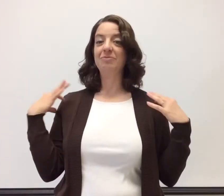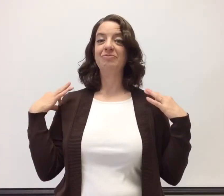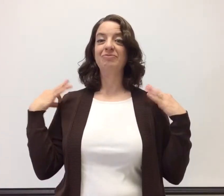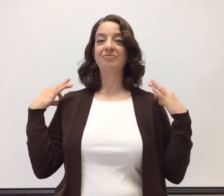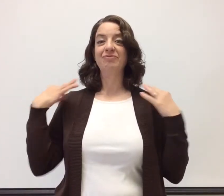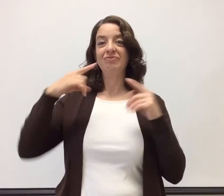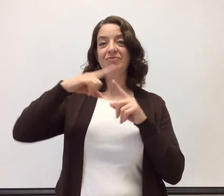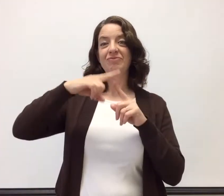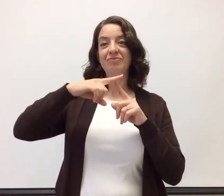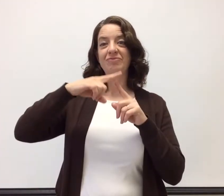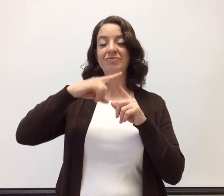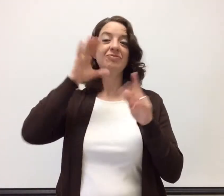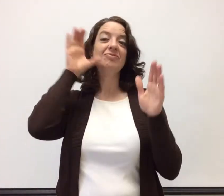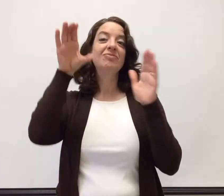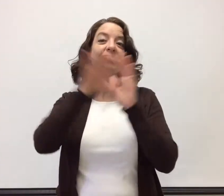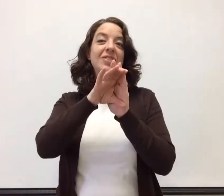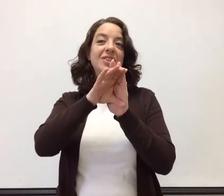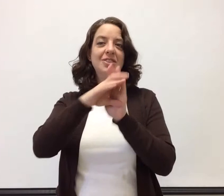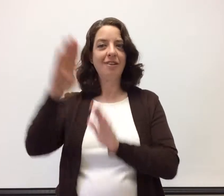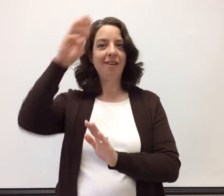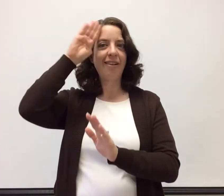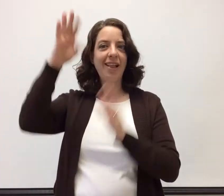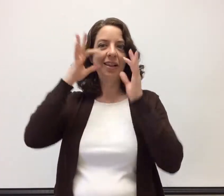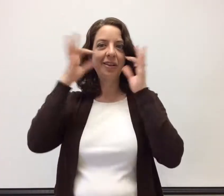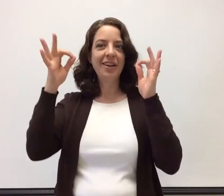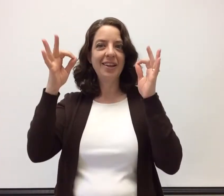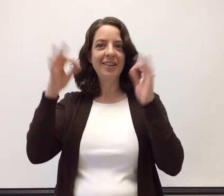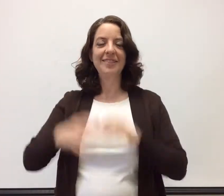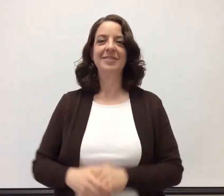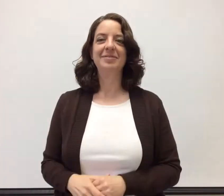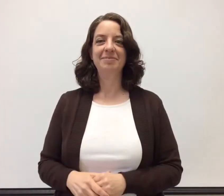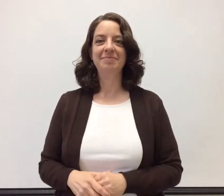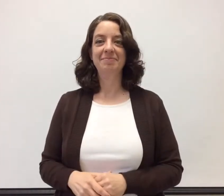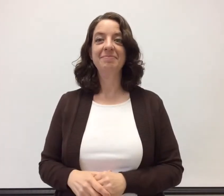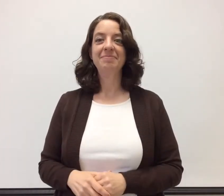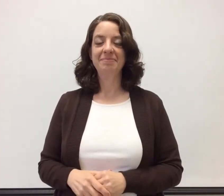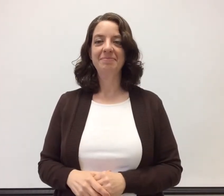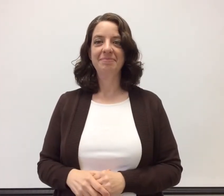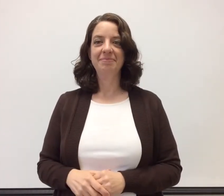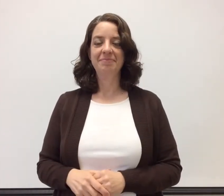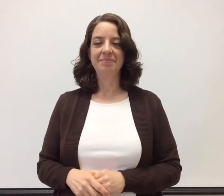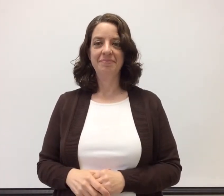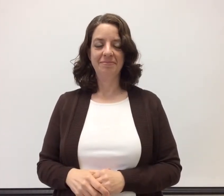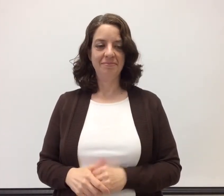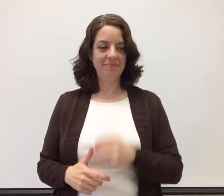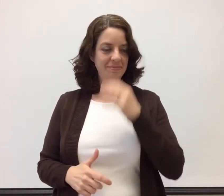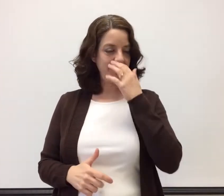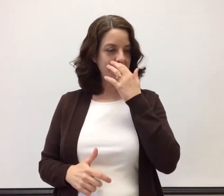So what are you going to do with that? It's a shirt, it's a t-shirt, it has a picture of Hello Kitty on it.